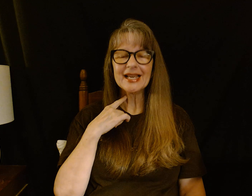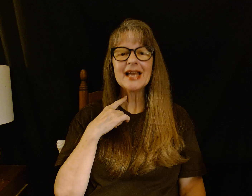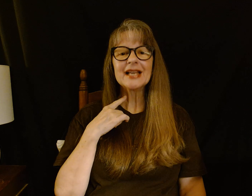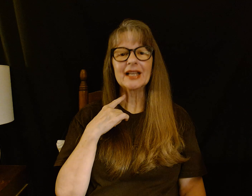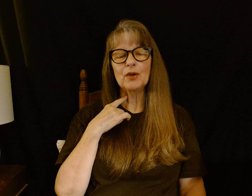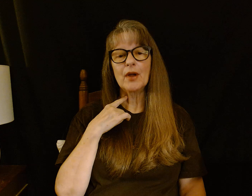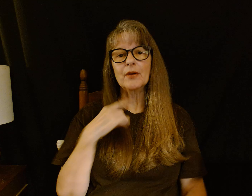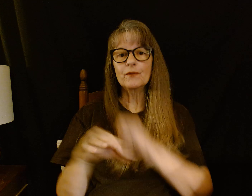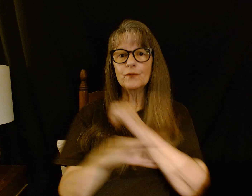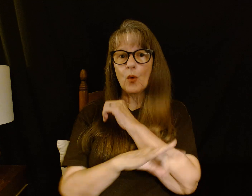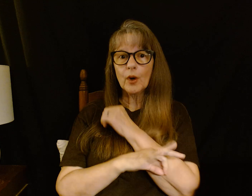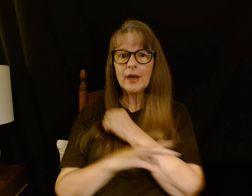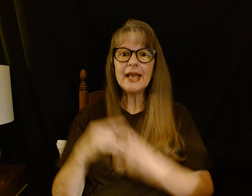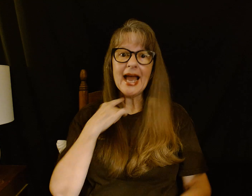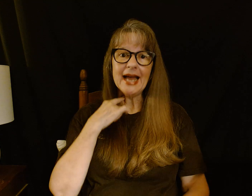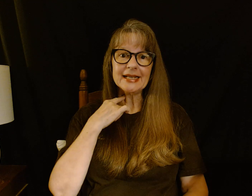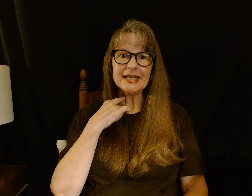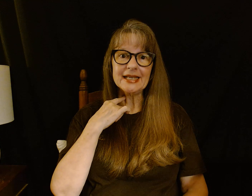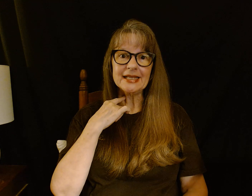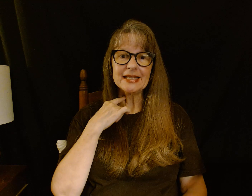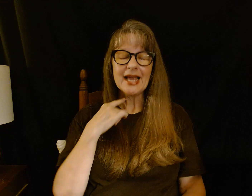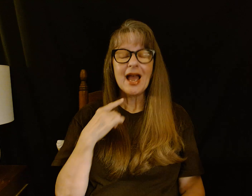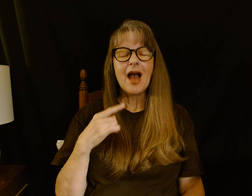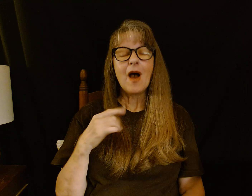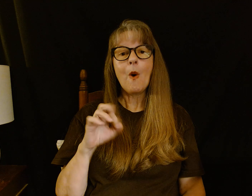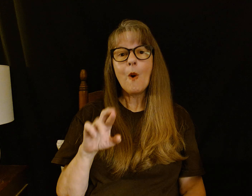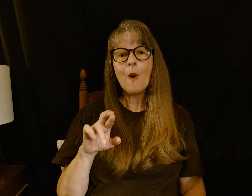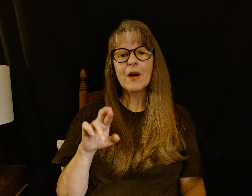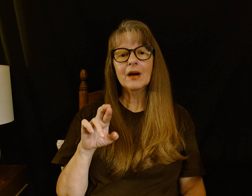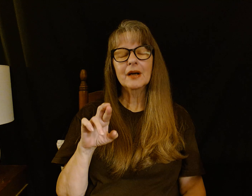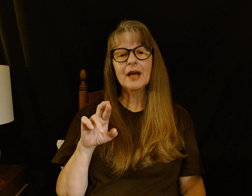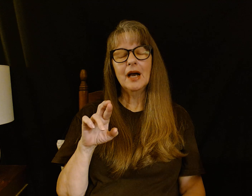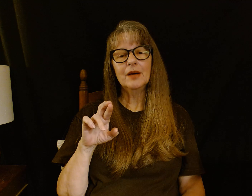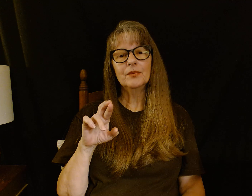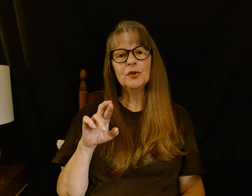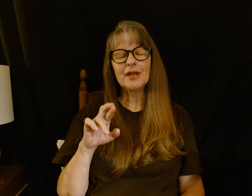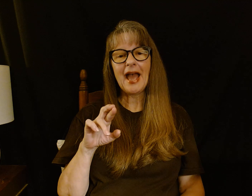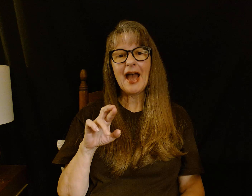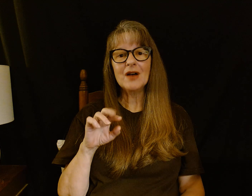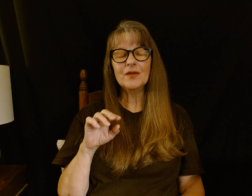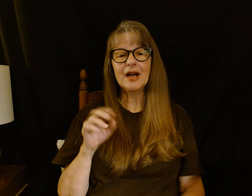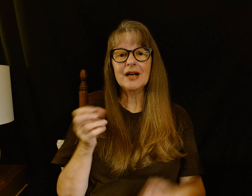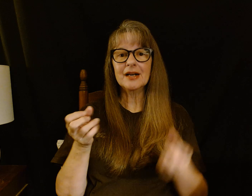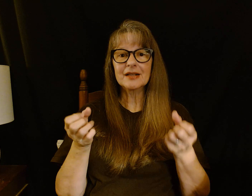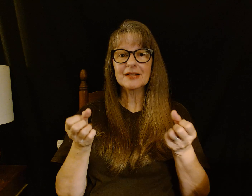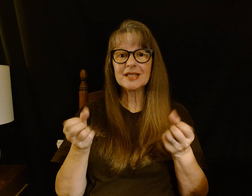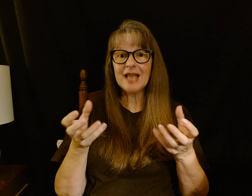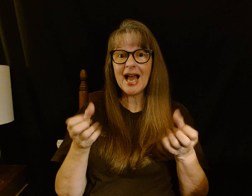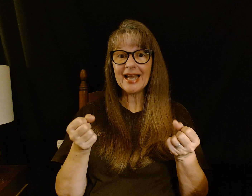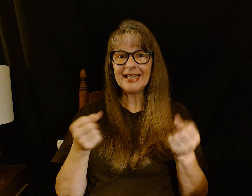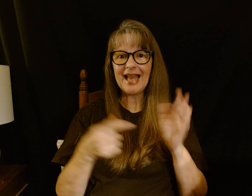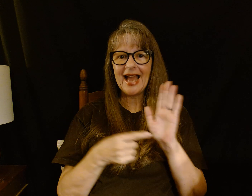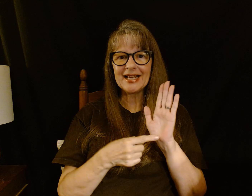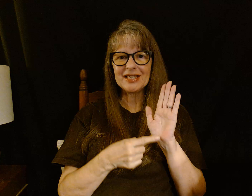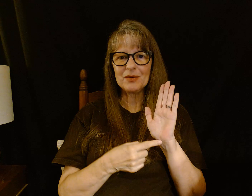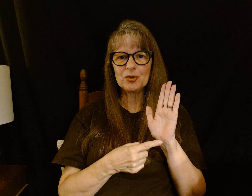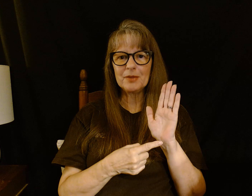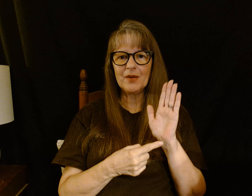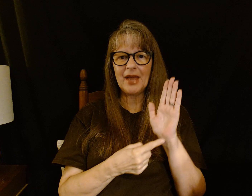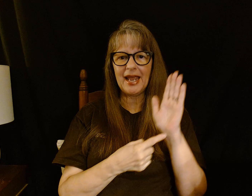Like if you have a foreign accent, or you could have a sign accent, which would be on the